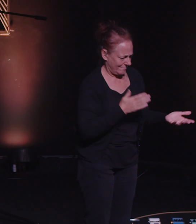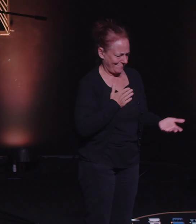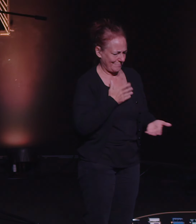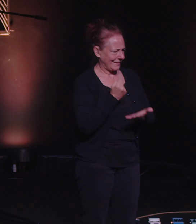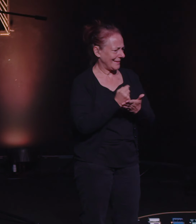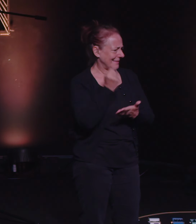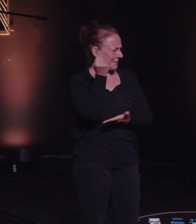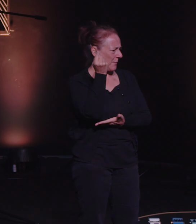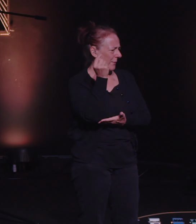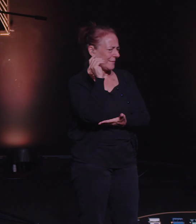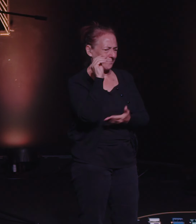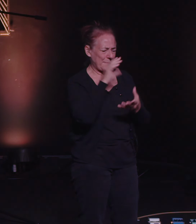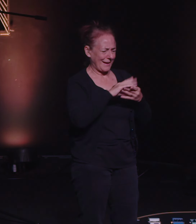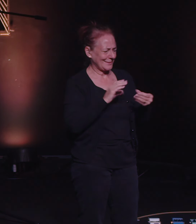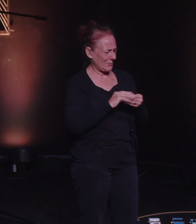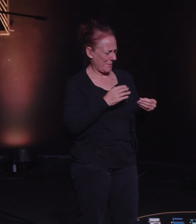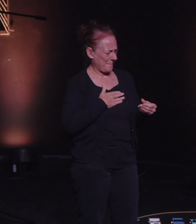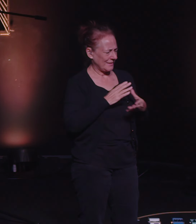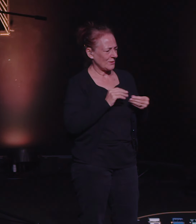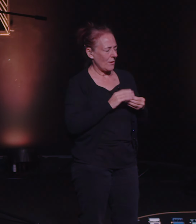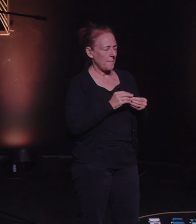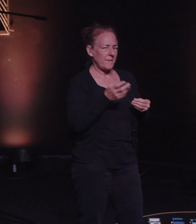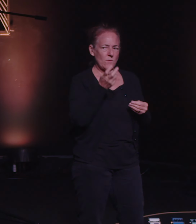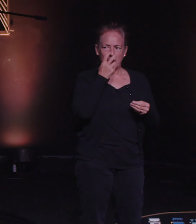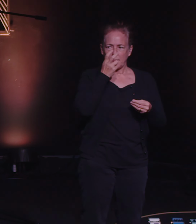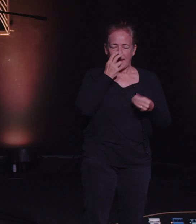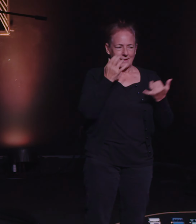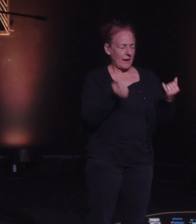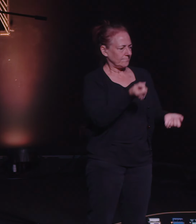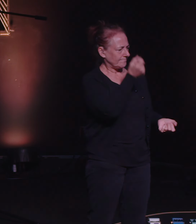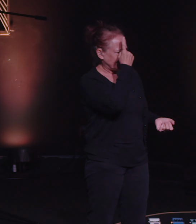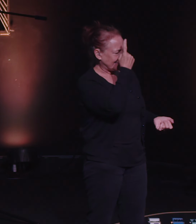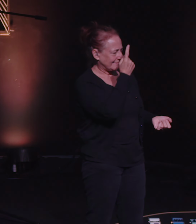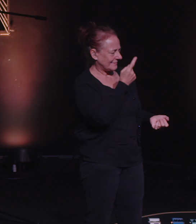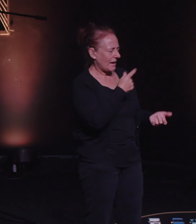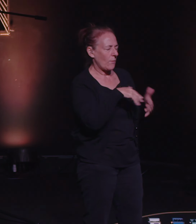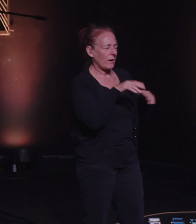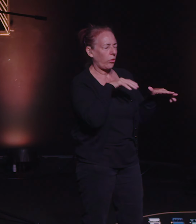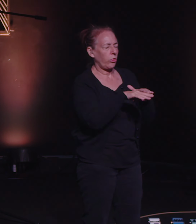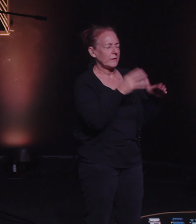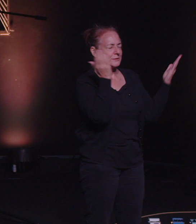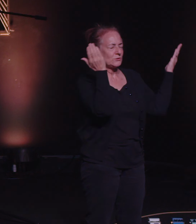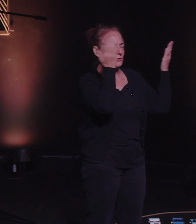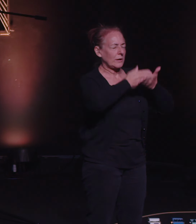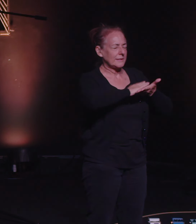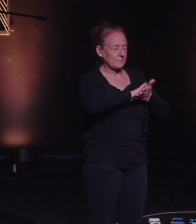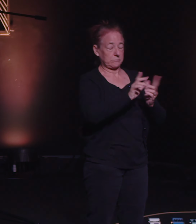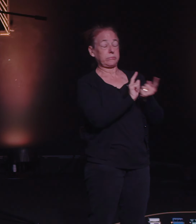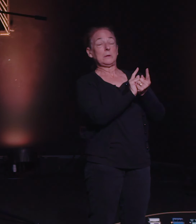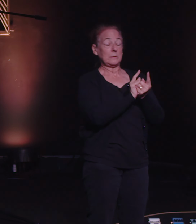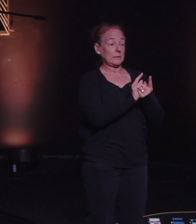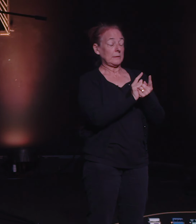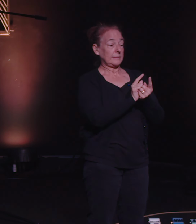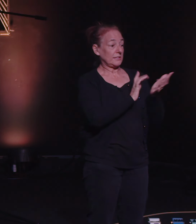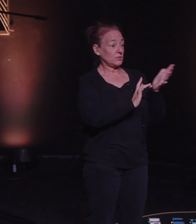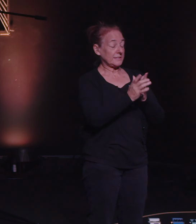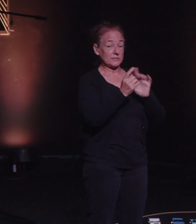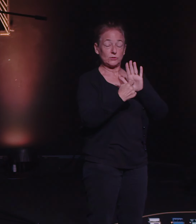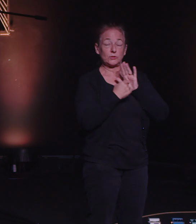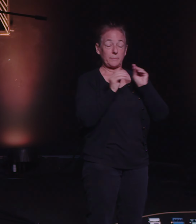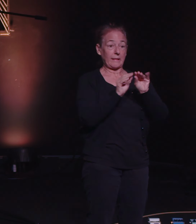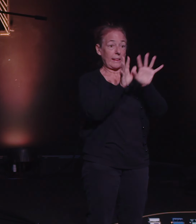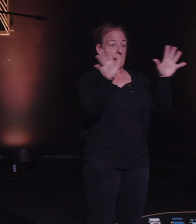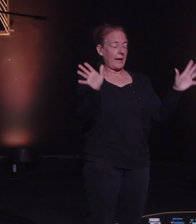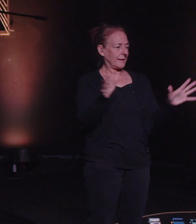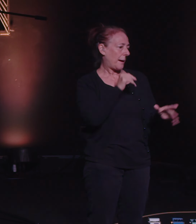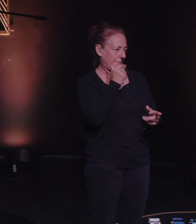testimony. And it's as simple as, I was blind and now I see. I walk through this darkness, and now Jesus has shown me the light. And